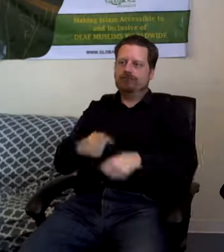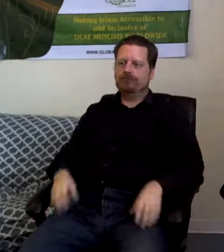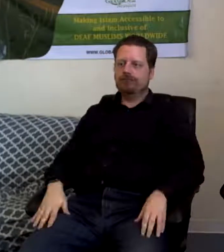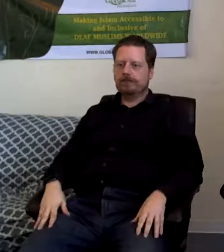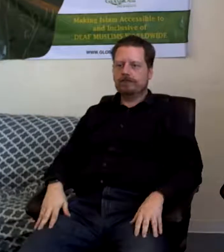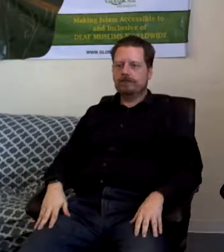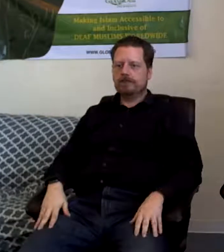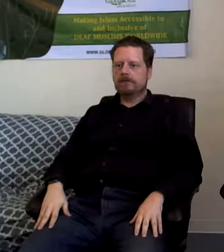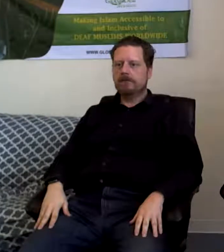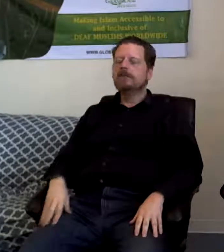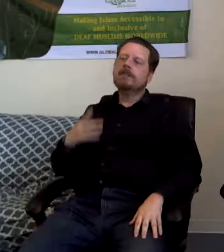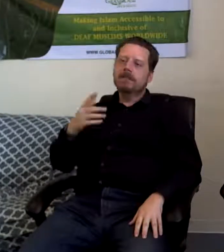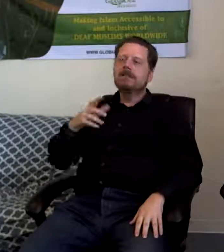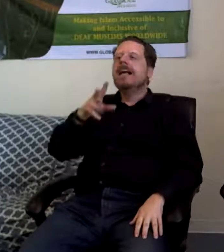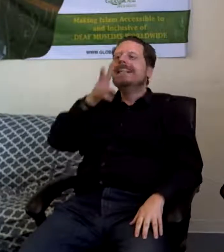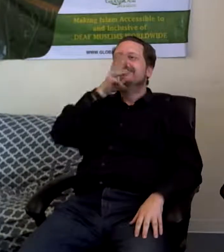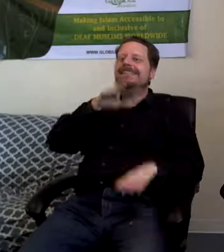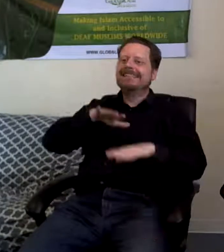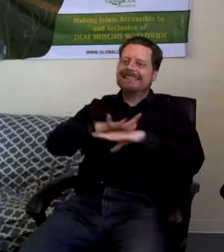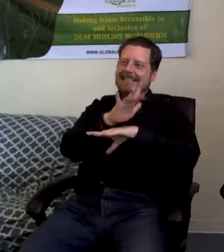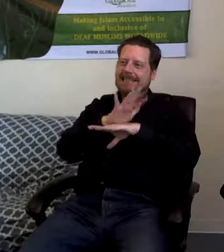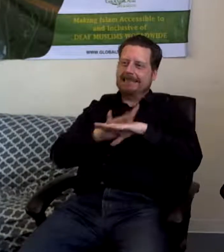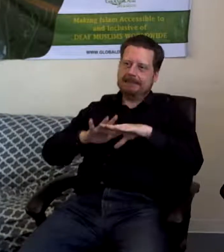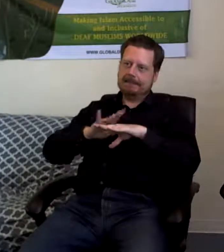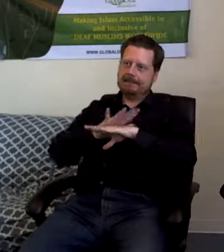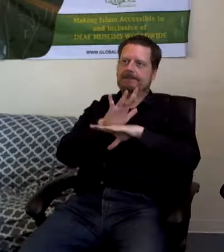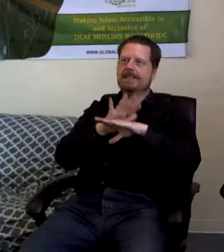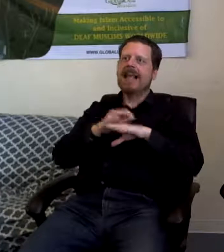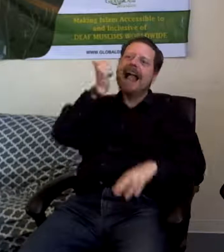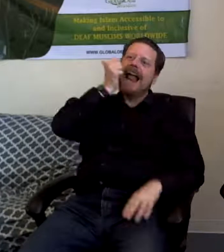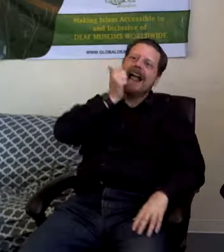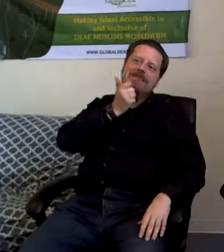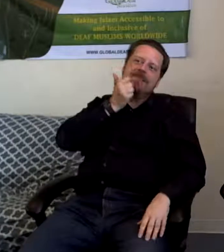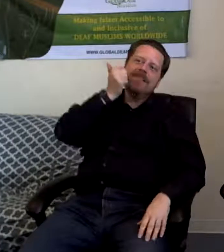In the sea, every single day,